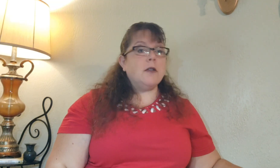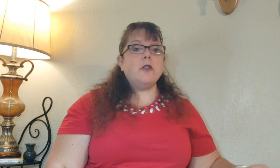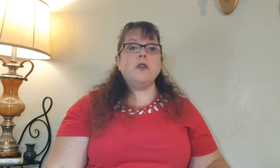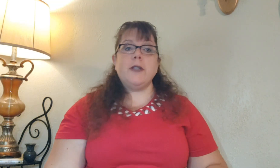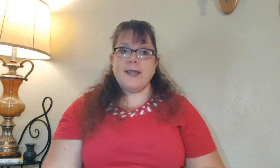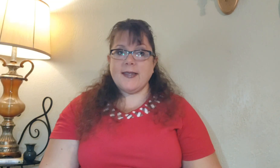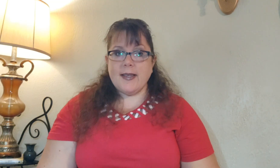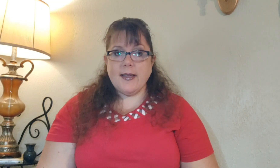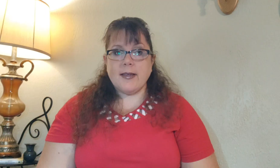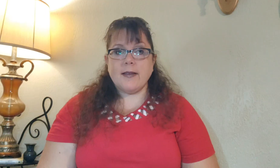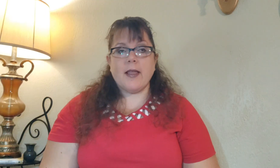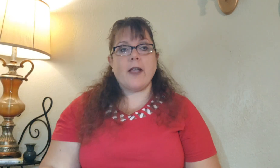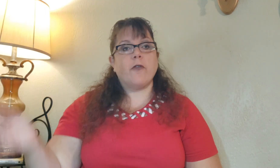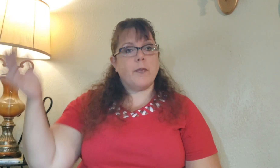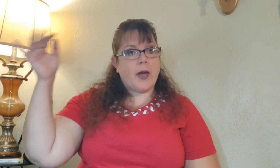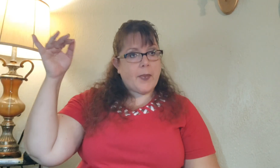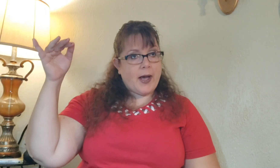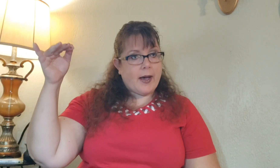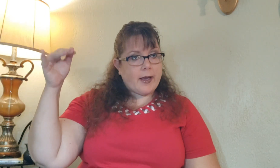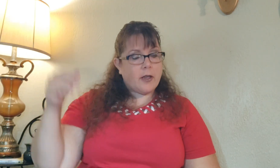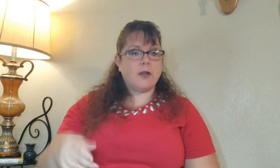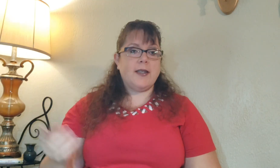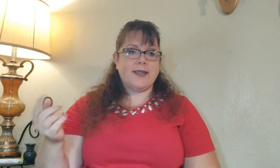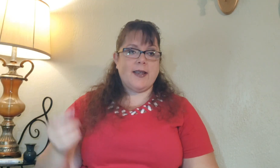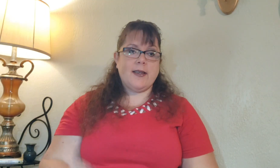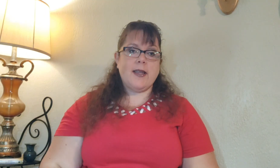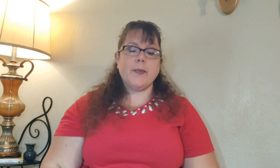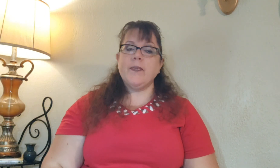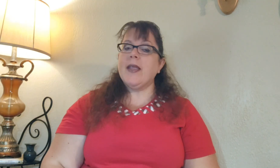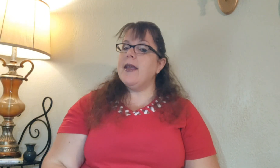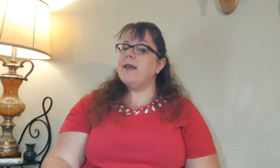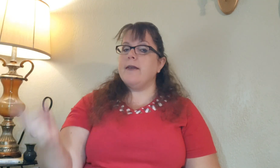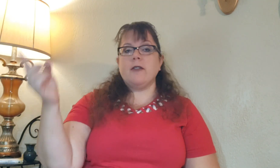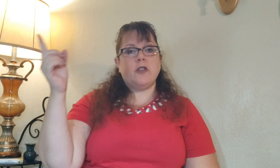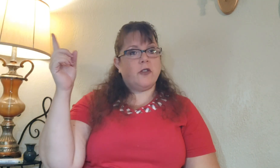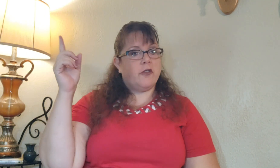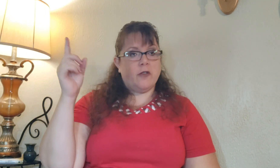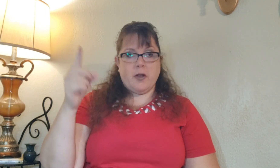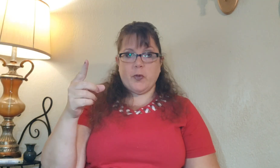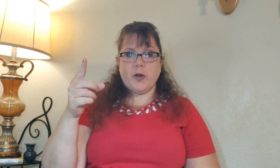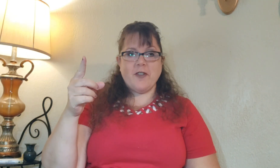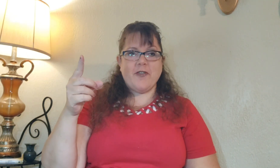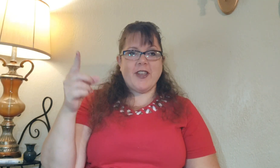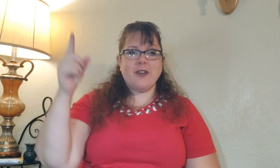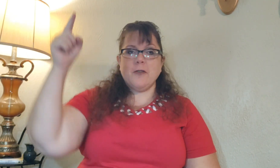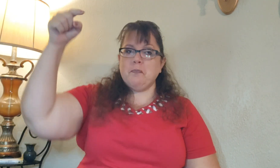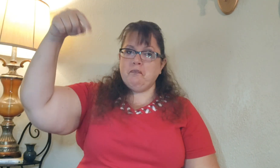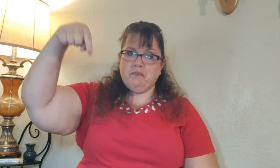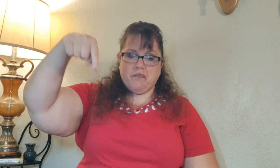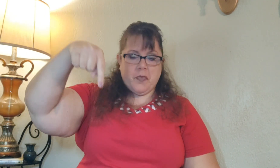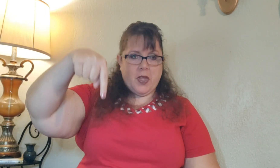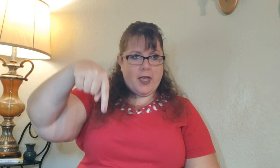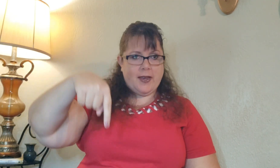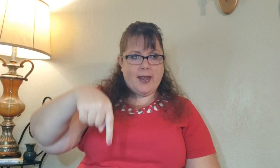And to descend, like from up high, you're descending. It's just your pointer finger and